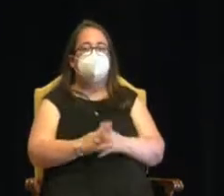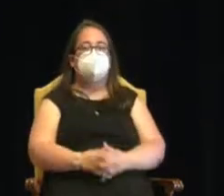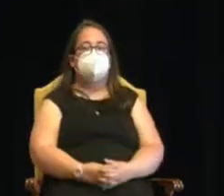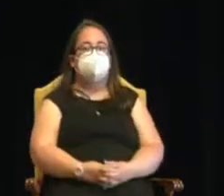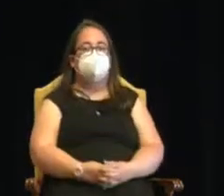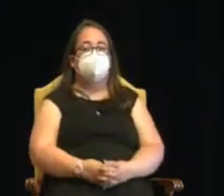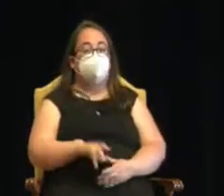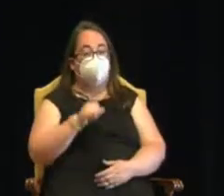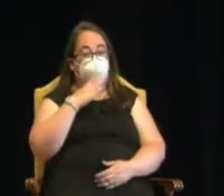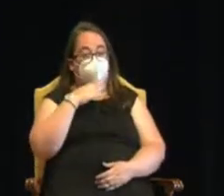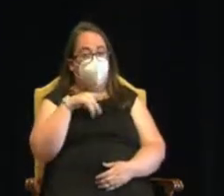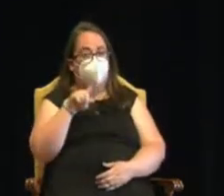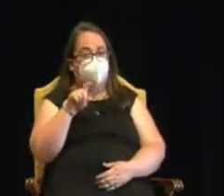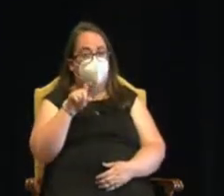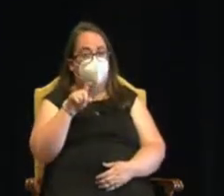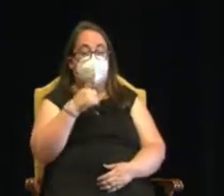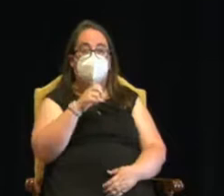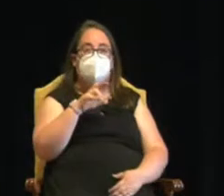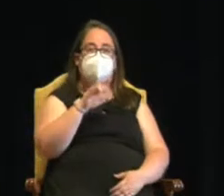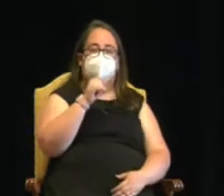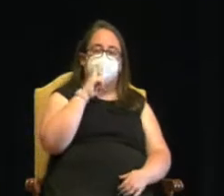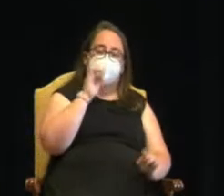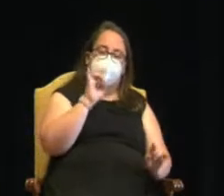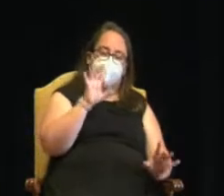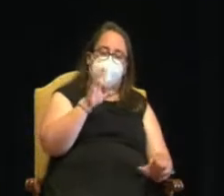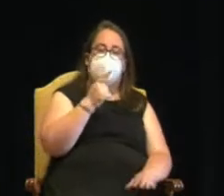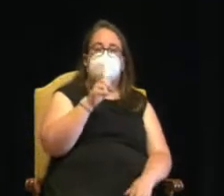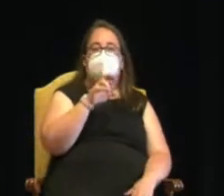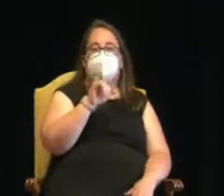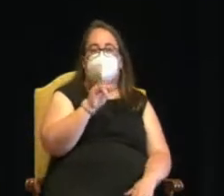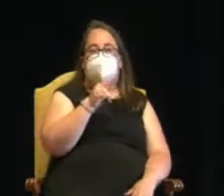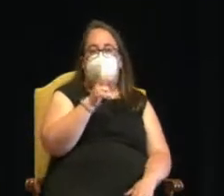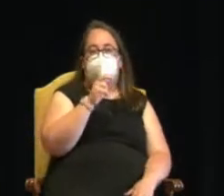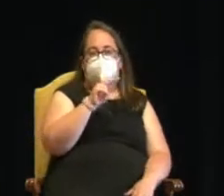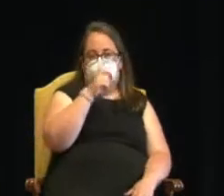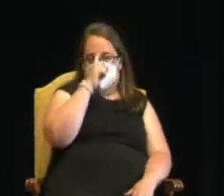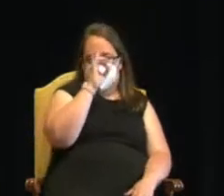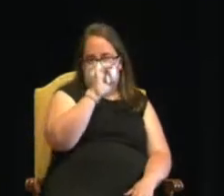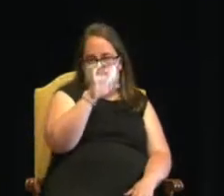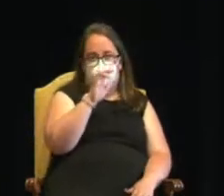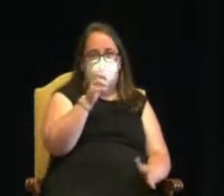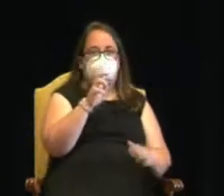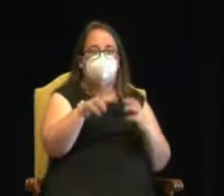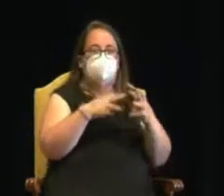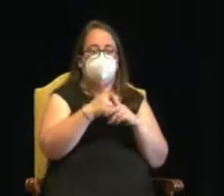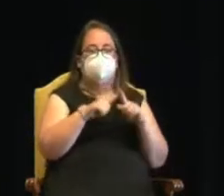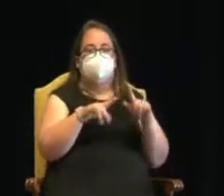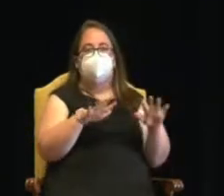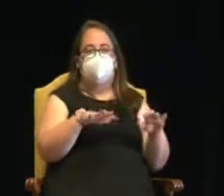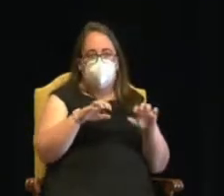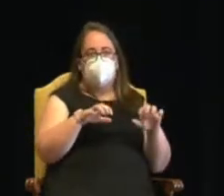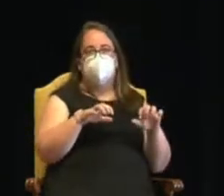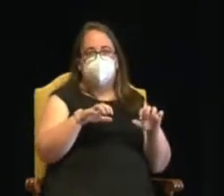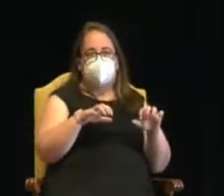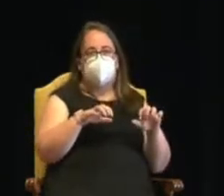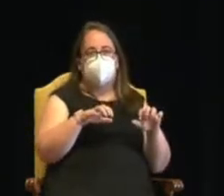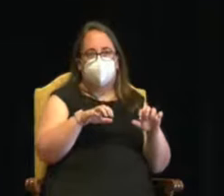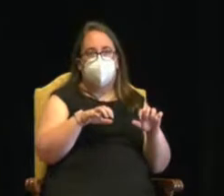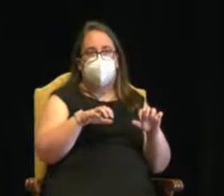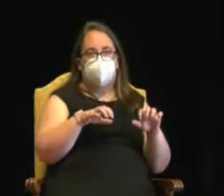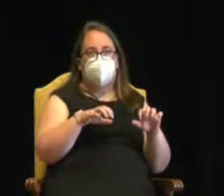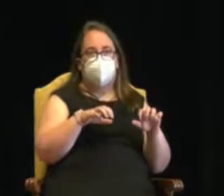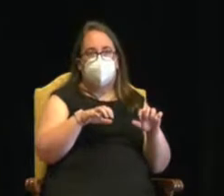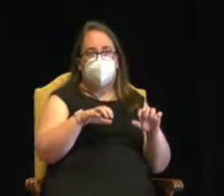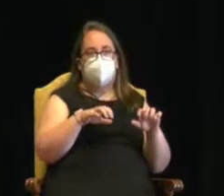so bad? Gerry thinks it's horrible. Gerry Anderson thinks it's terrible. Gerry wants the world to be frozen and as